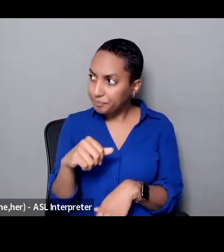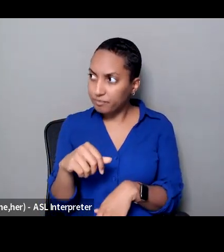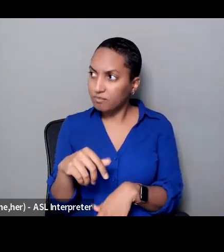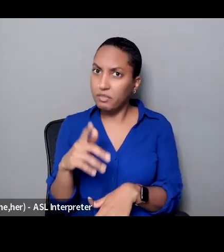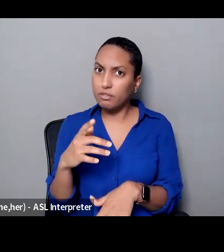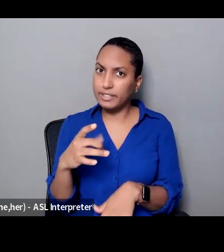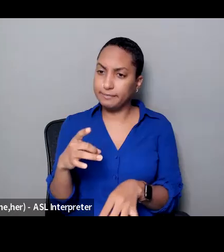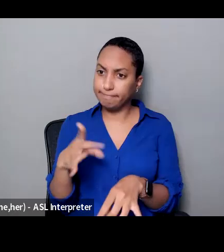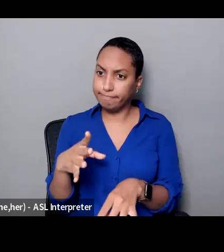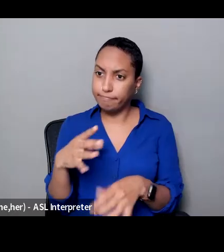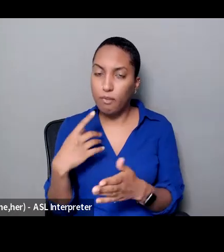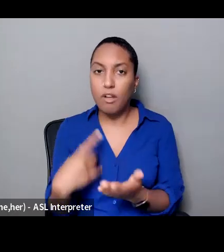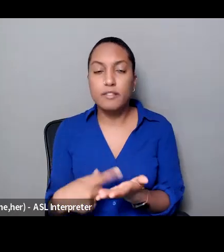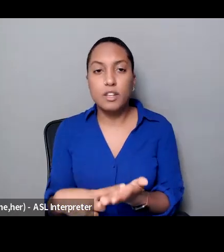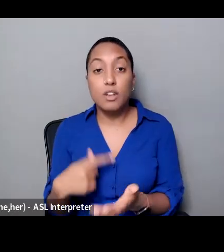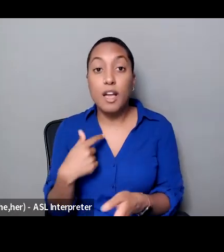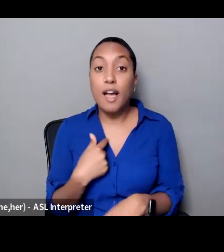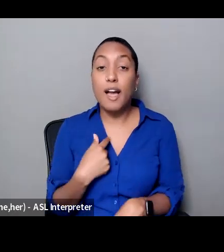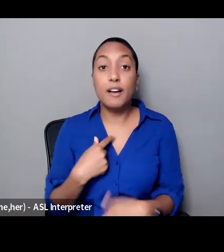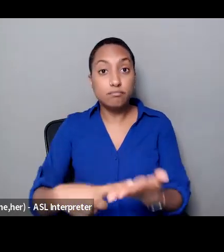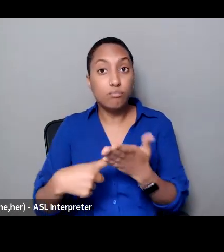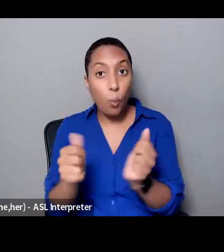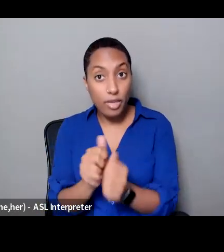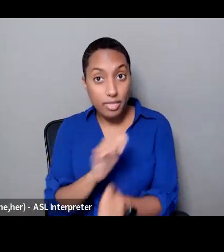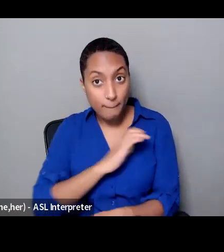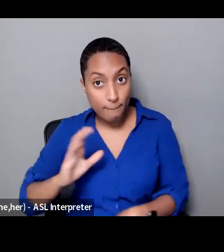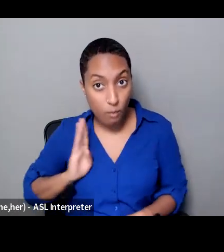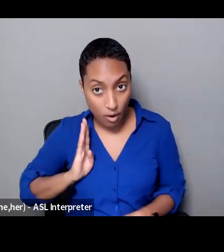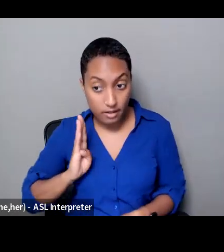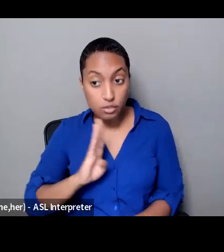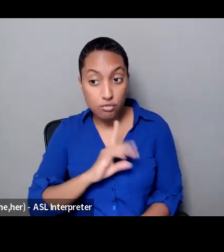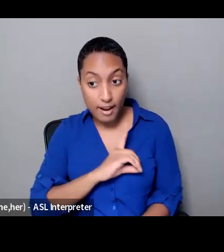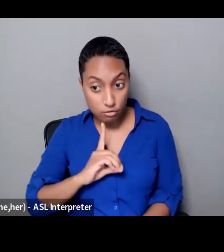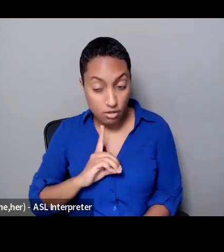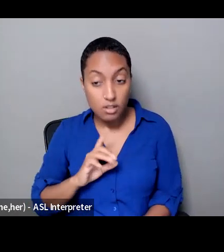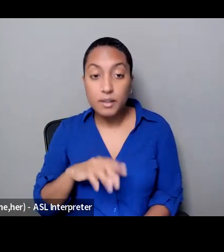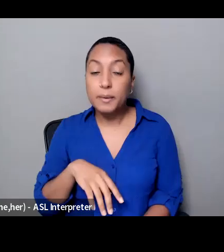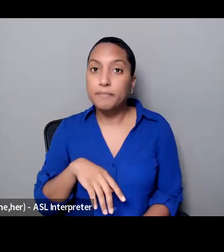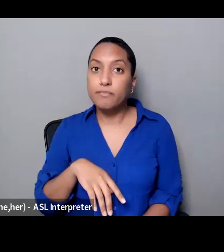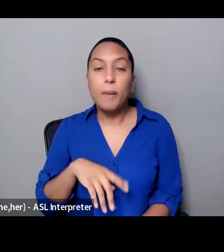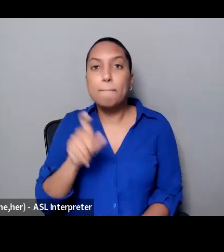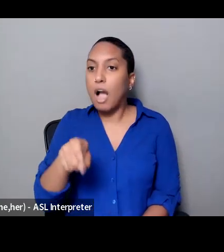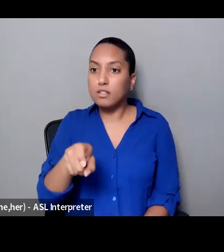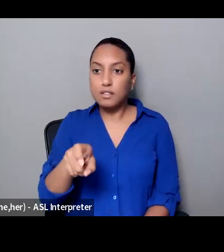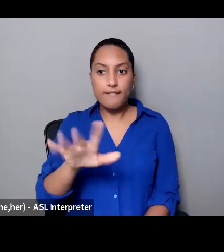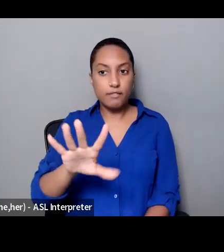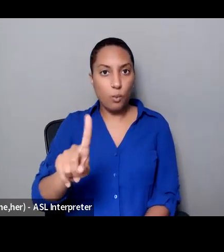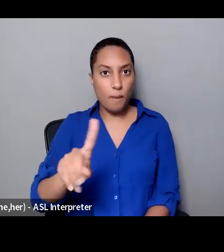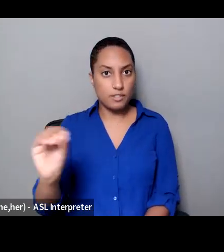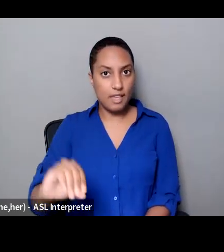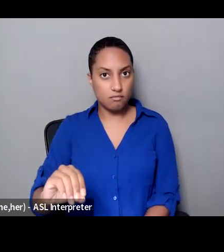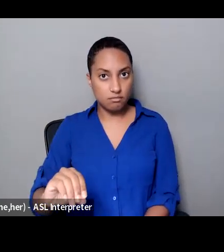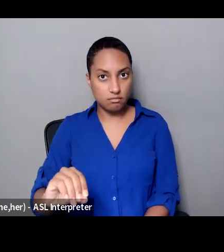directors and saying to that board of directors, you must have 51% of your board be people with